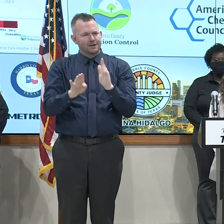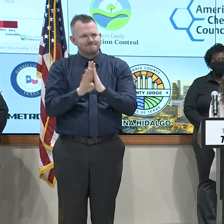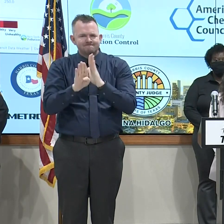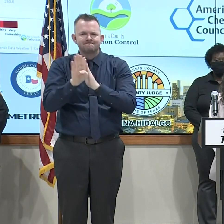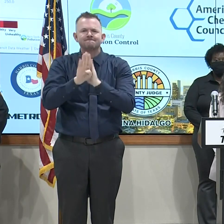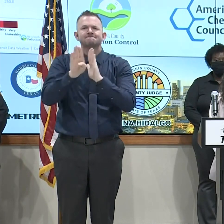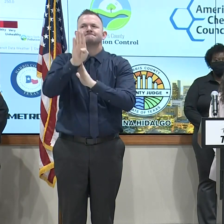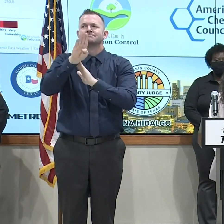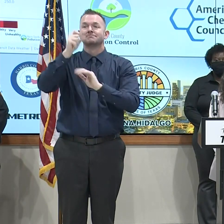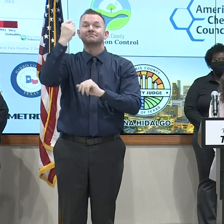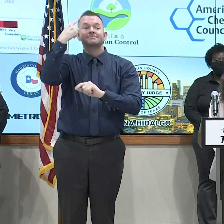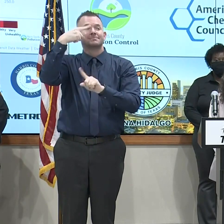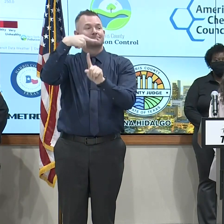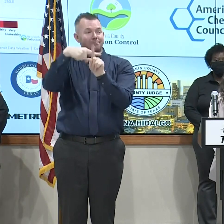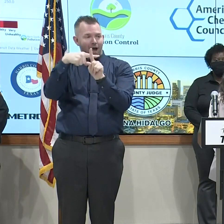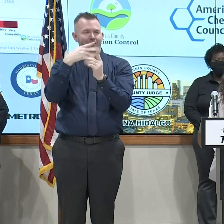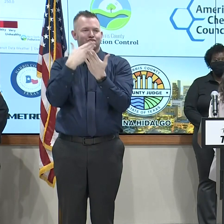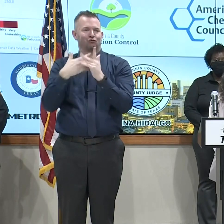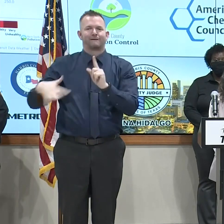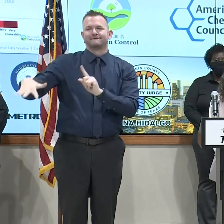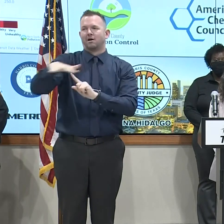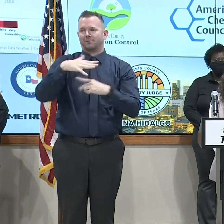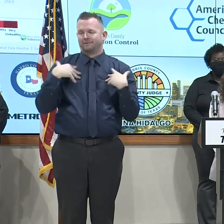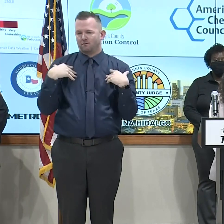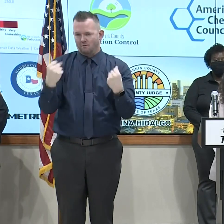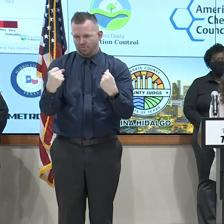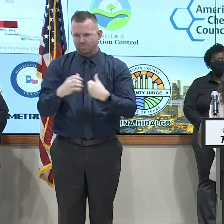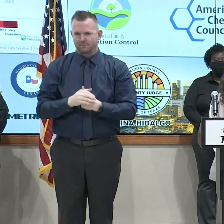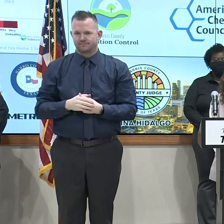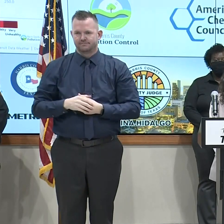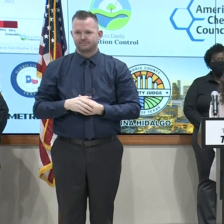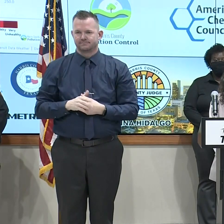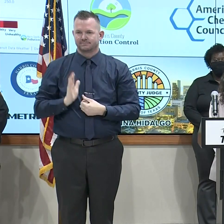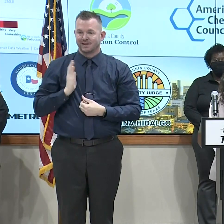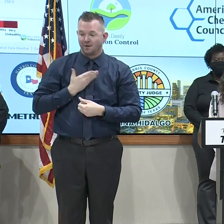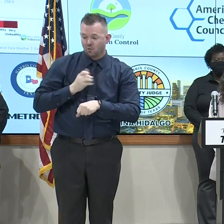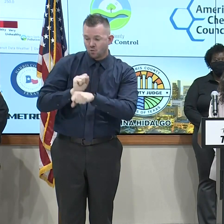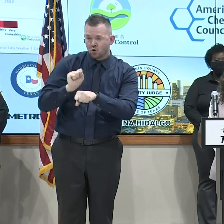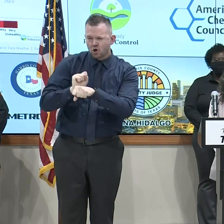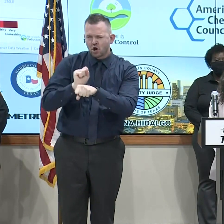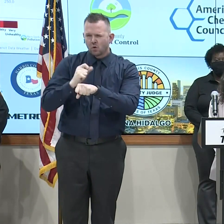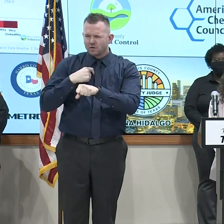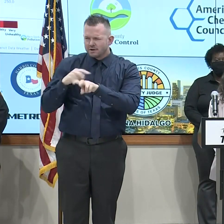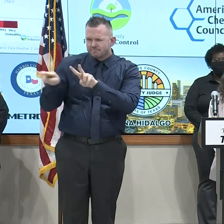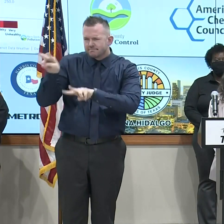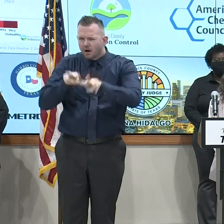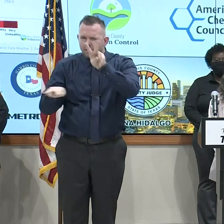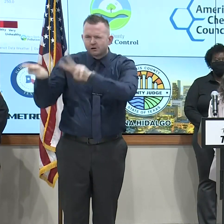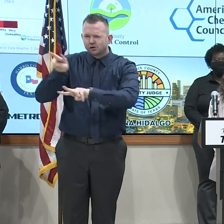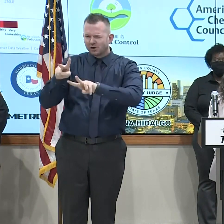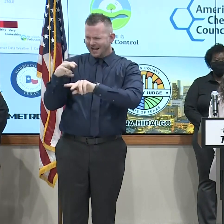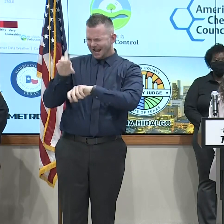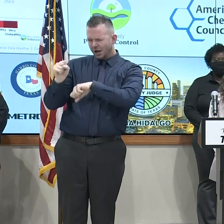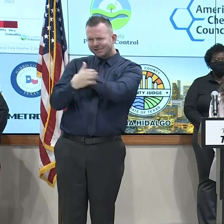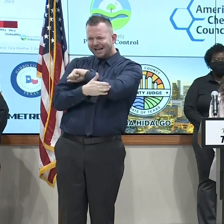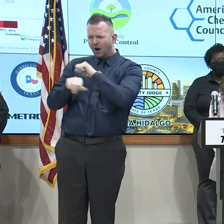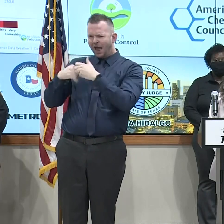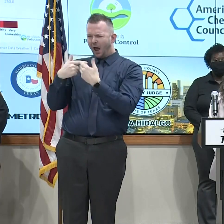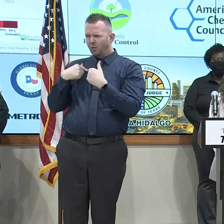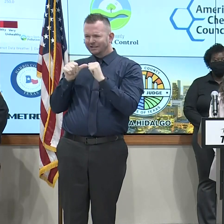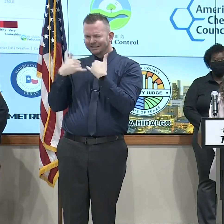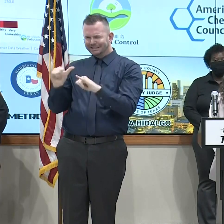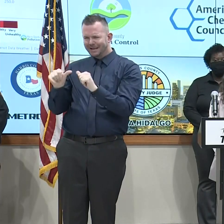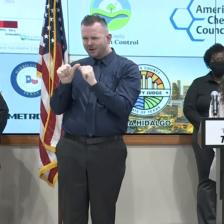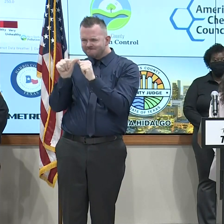including monitoring and enforcement on the part of Harris County. Commissioner Garcia will discuss an